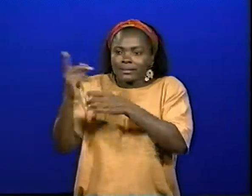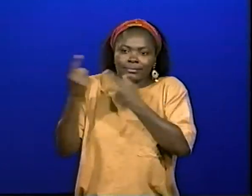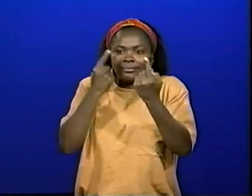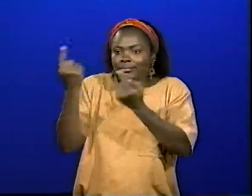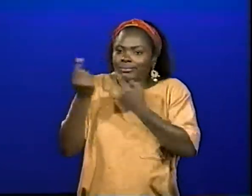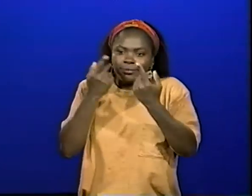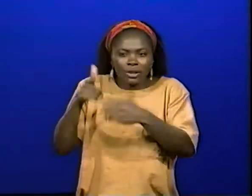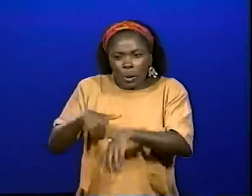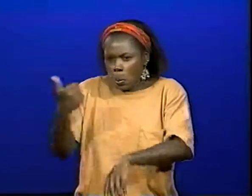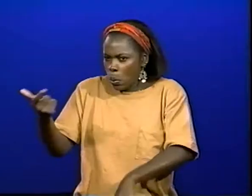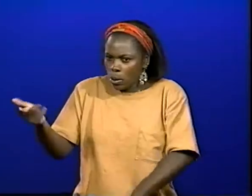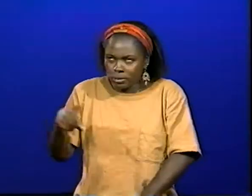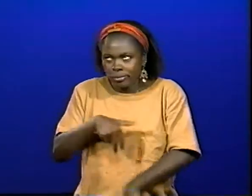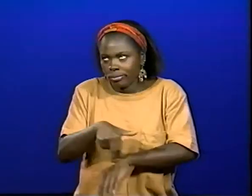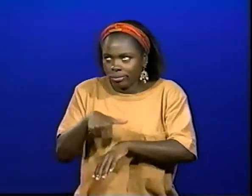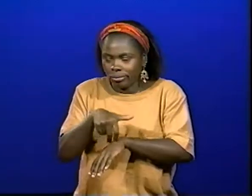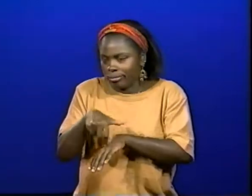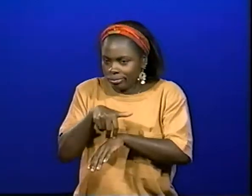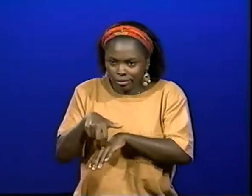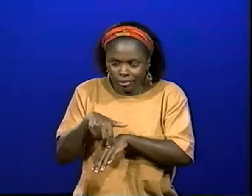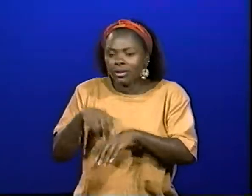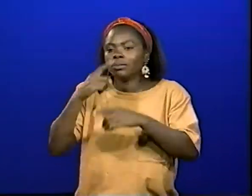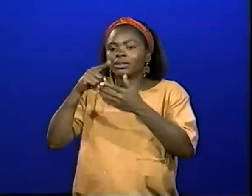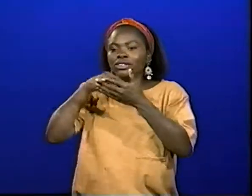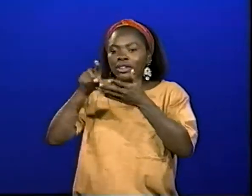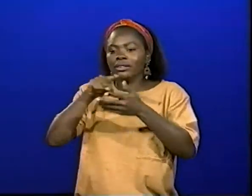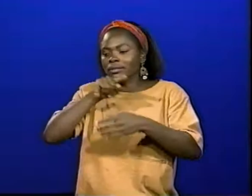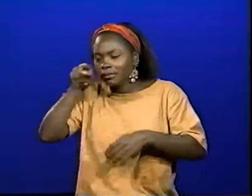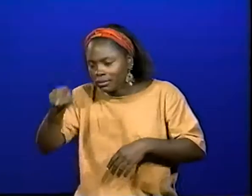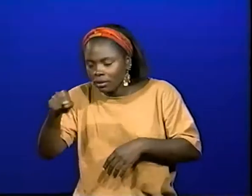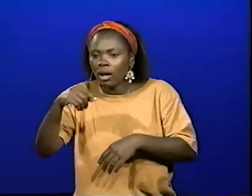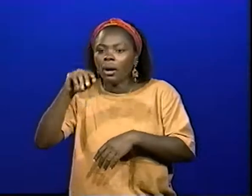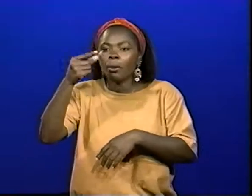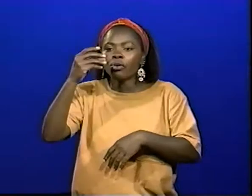to occupy yourself with something while you're waiting, it really does take a long time.